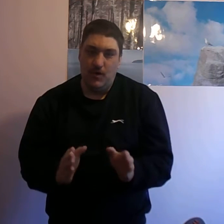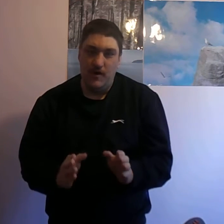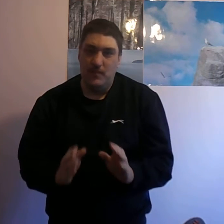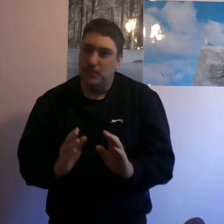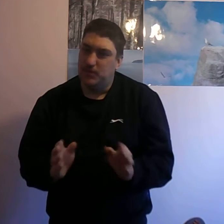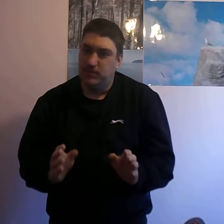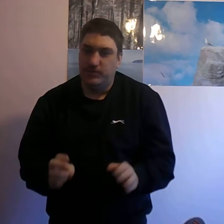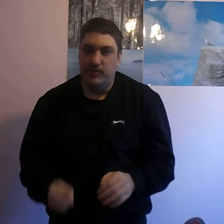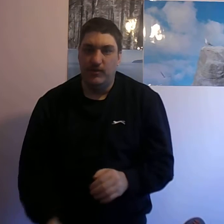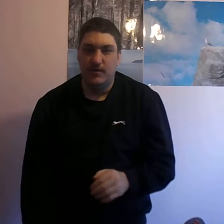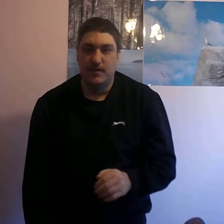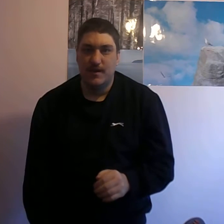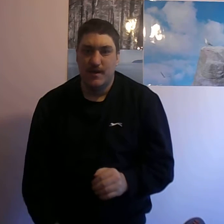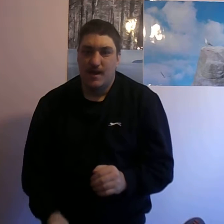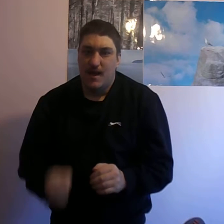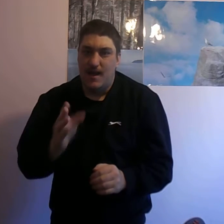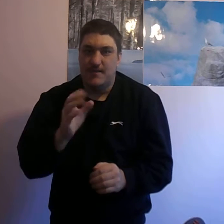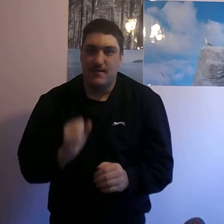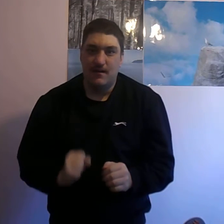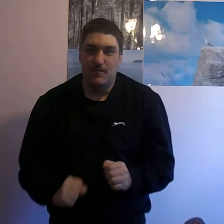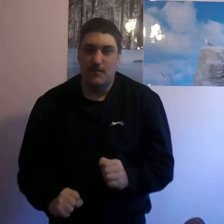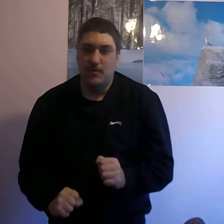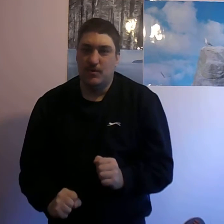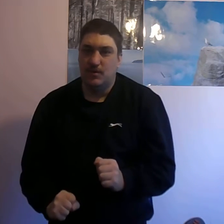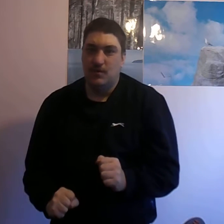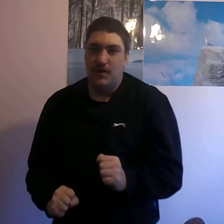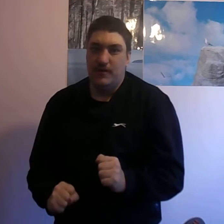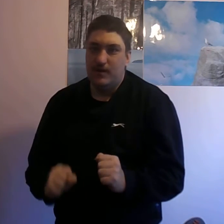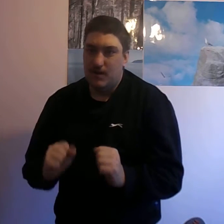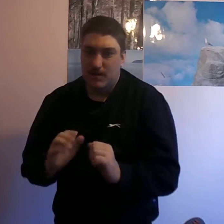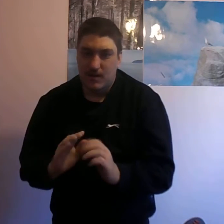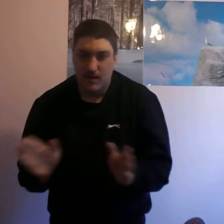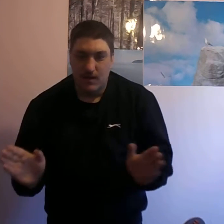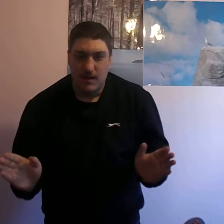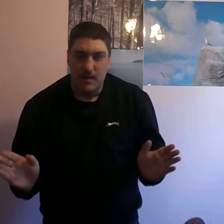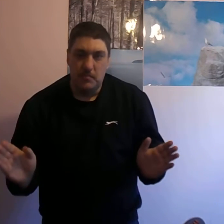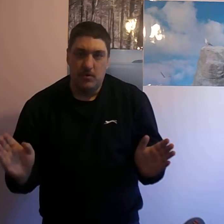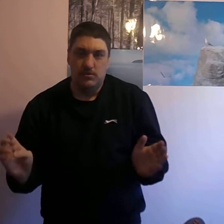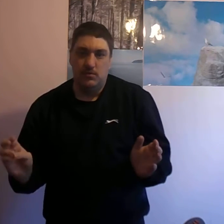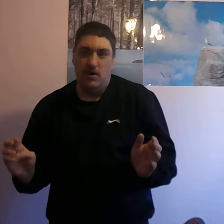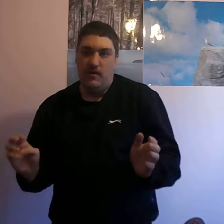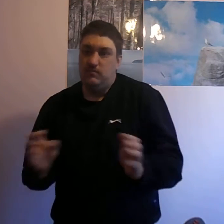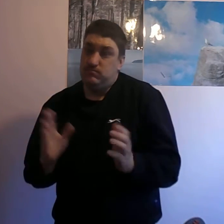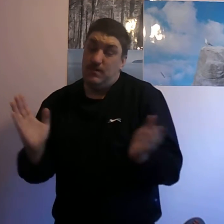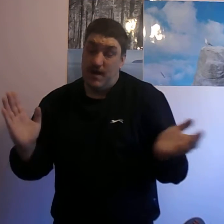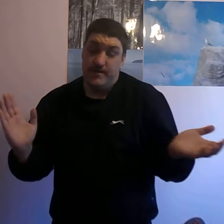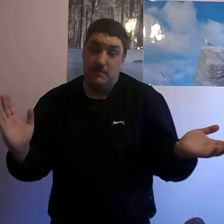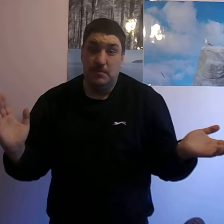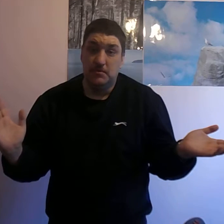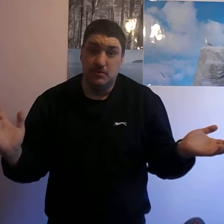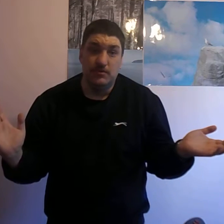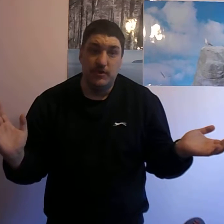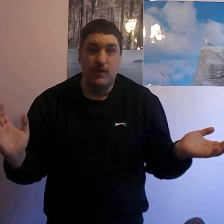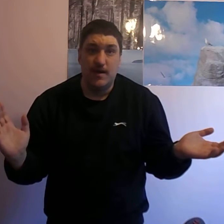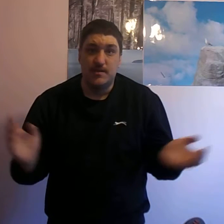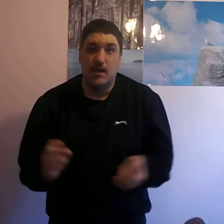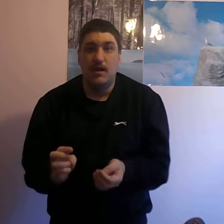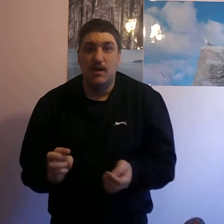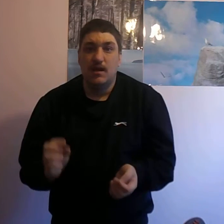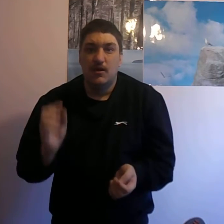and Portal 2. Let's start with Portal 1. In Portal 1, as in Portal 2 actually, you